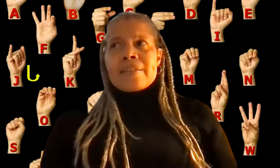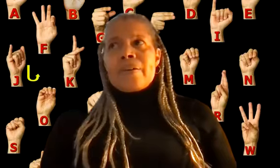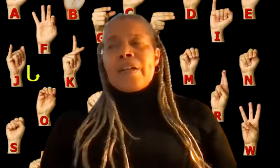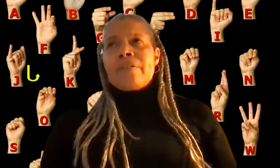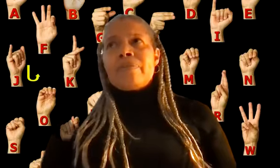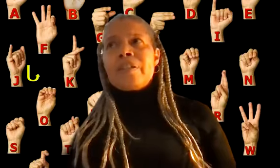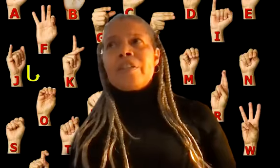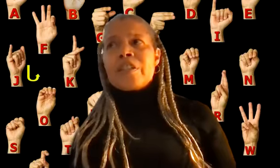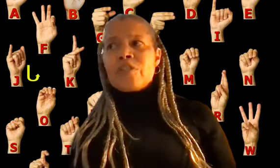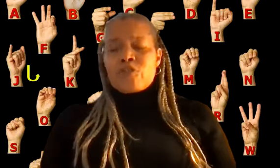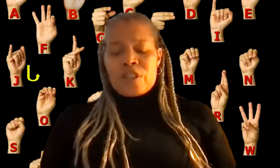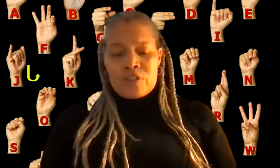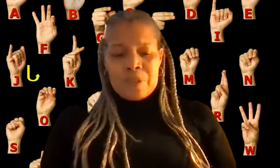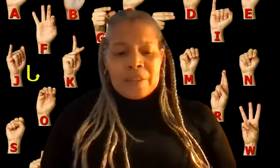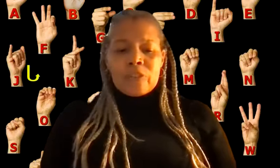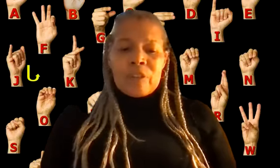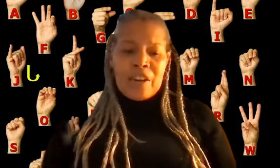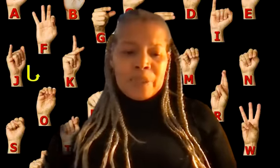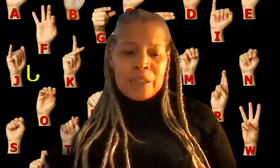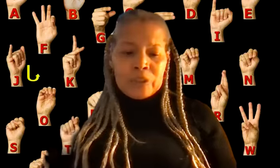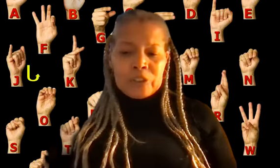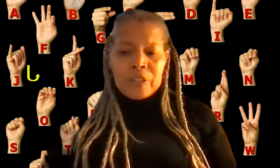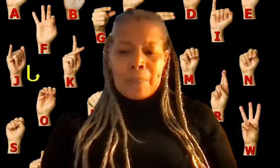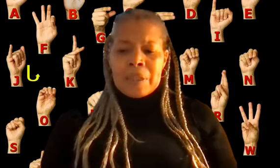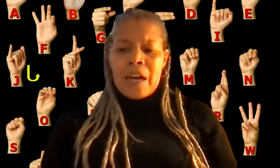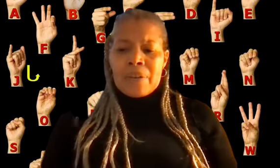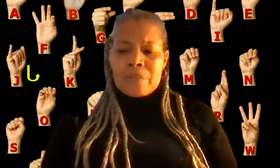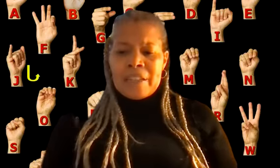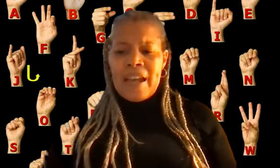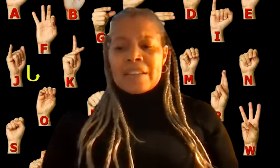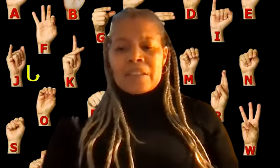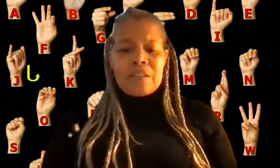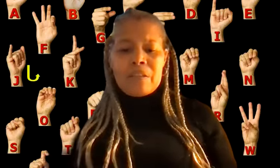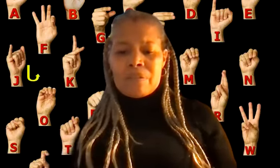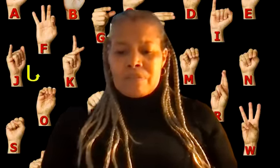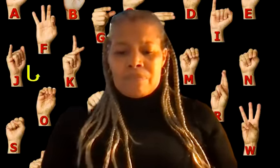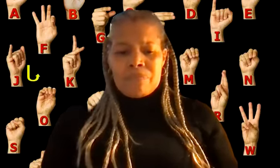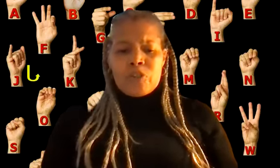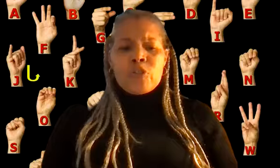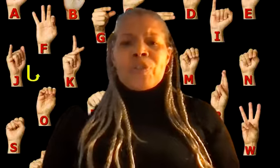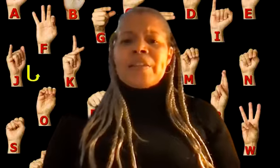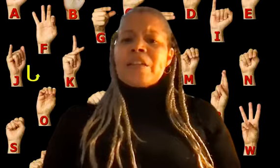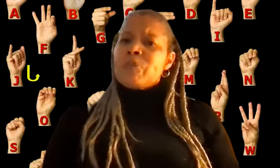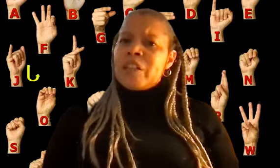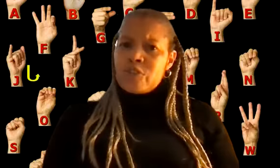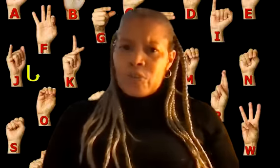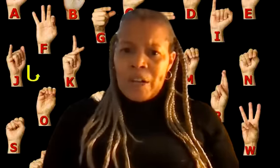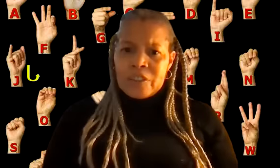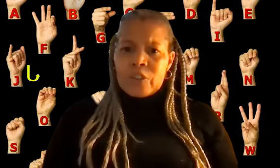so it, it is interesting to me that you have been able to do that, but I would ask, and, you know, do you think that's because you're white? Do you